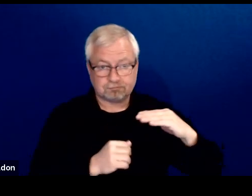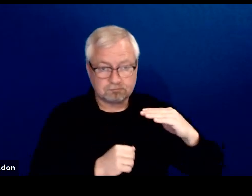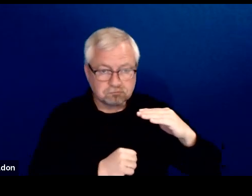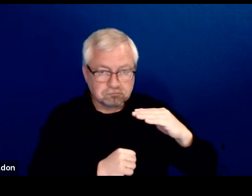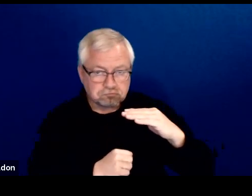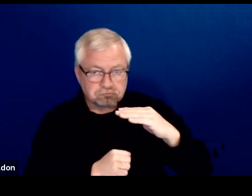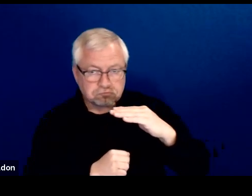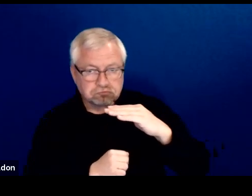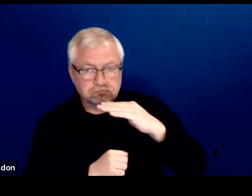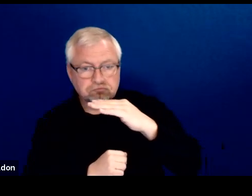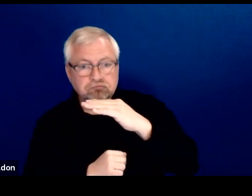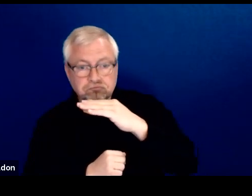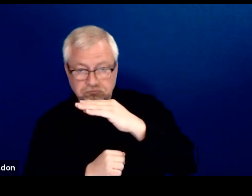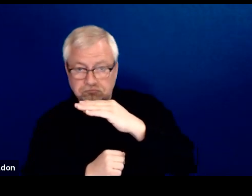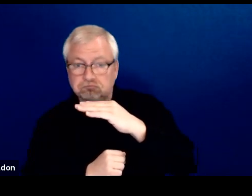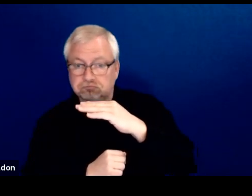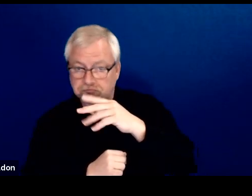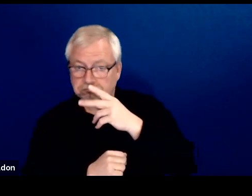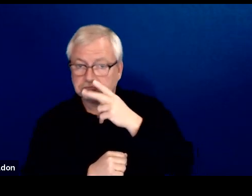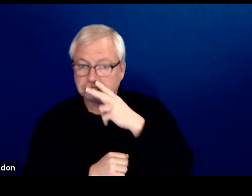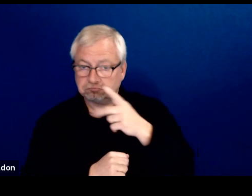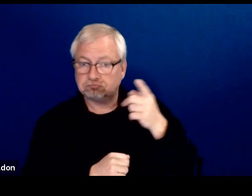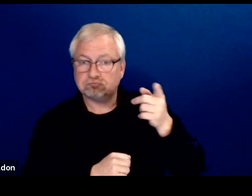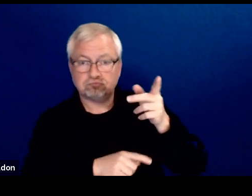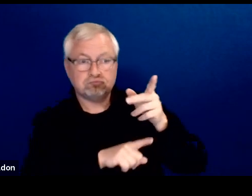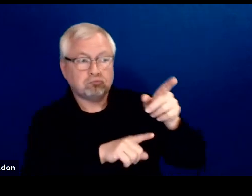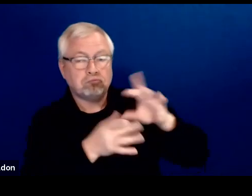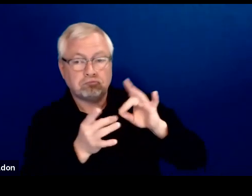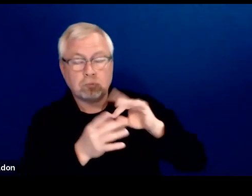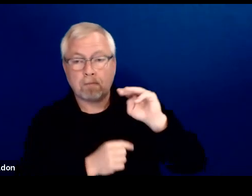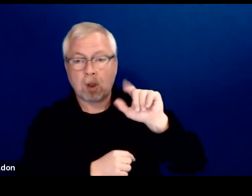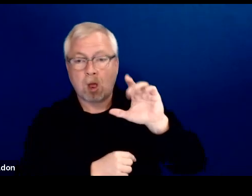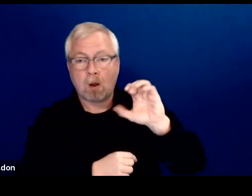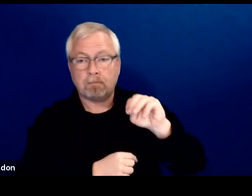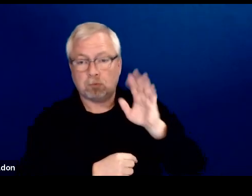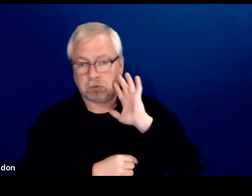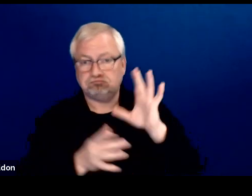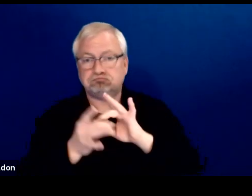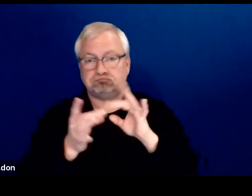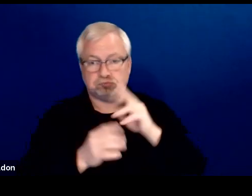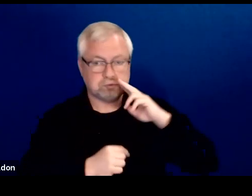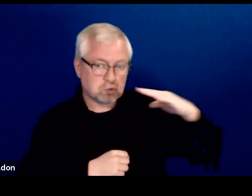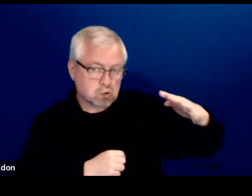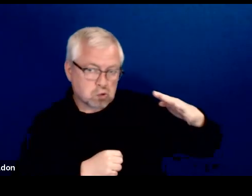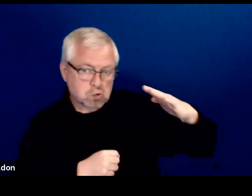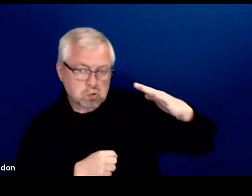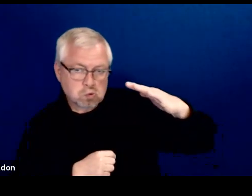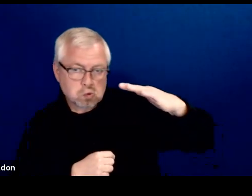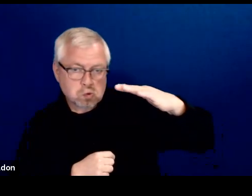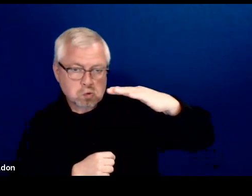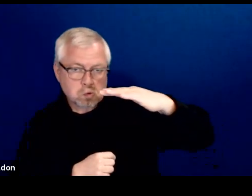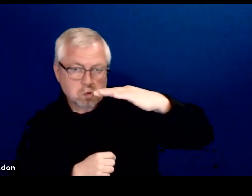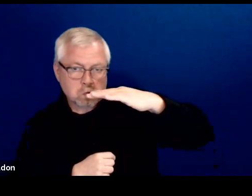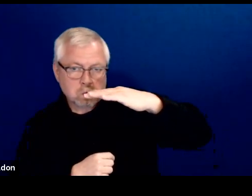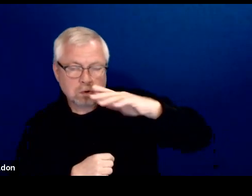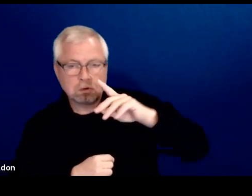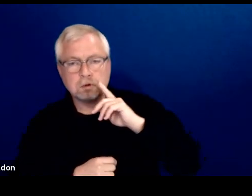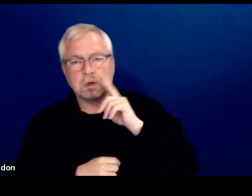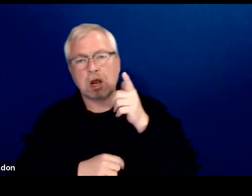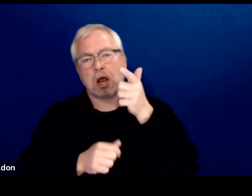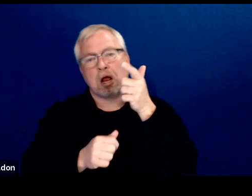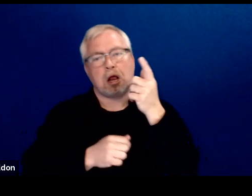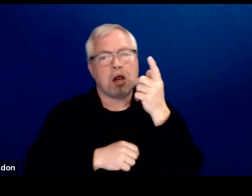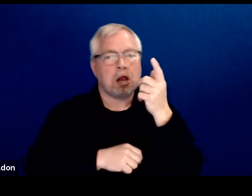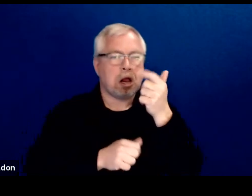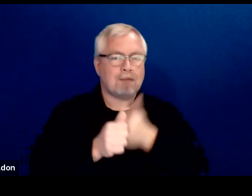Commissioner Malcolm talk about this. We were seeing early on a doubling about every 2 to 2.5 days. We've been able to get that